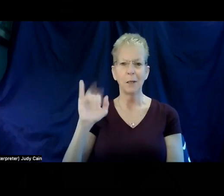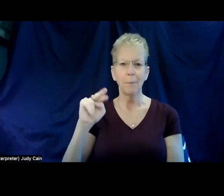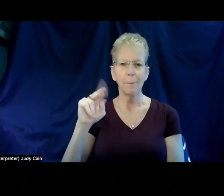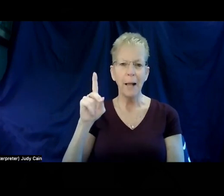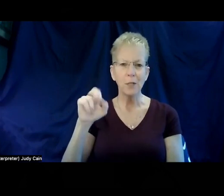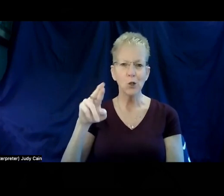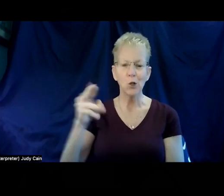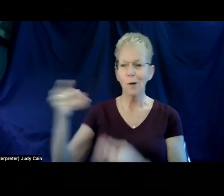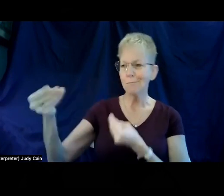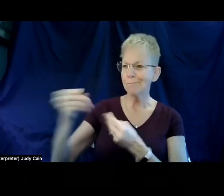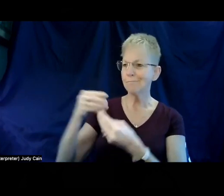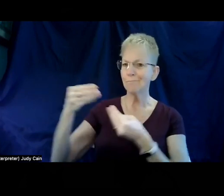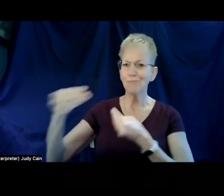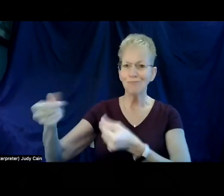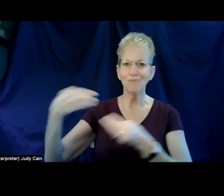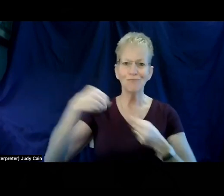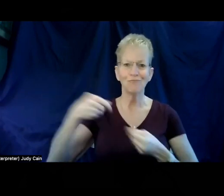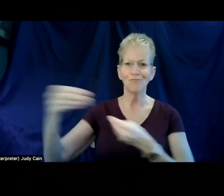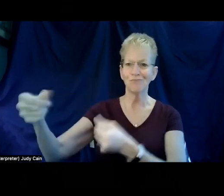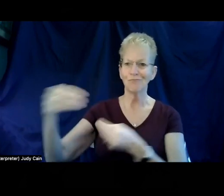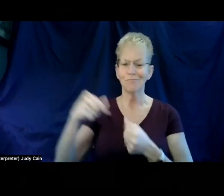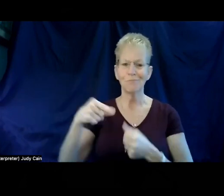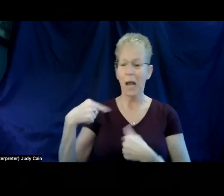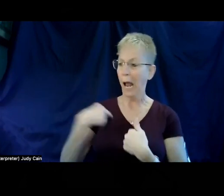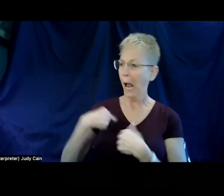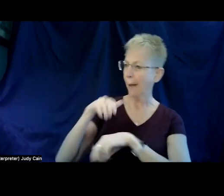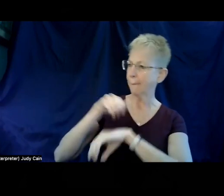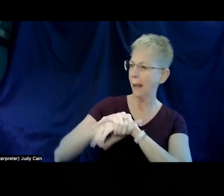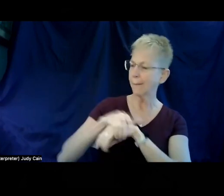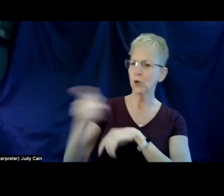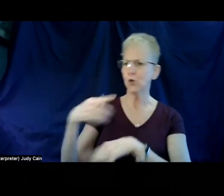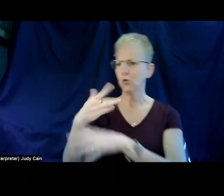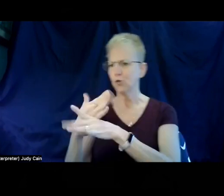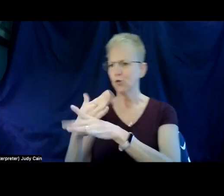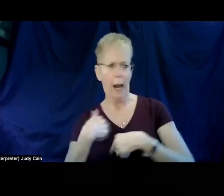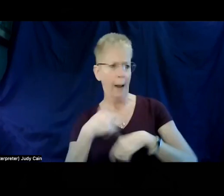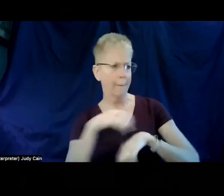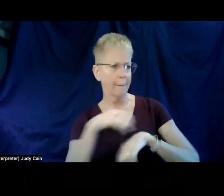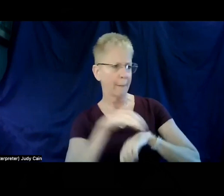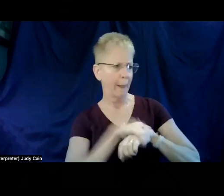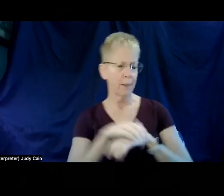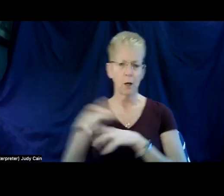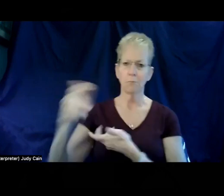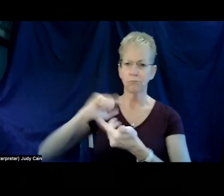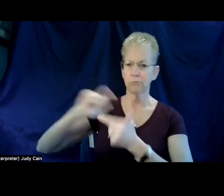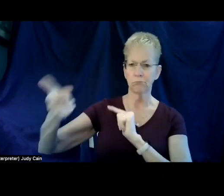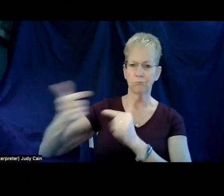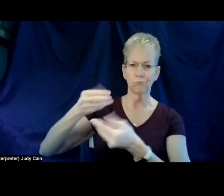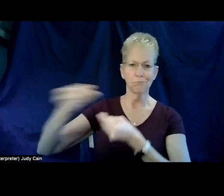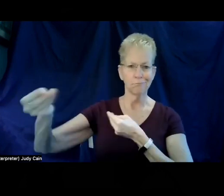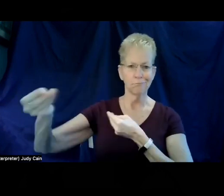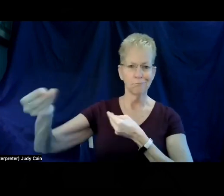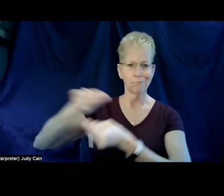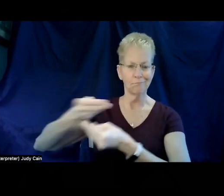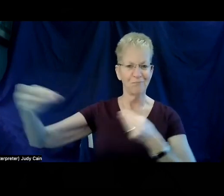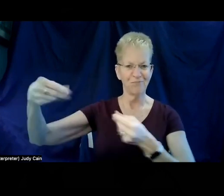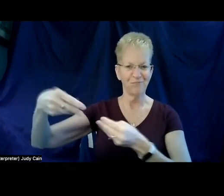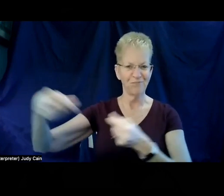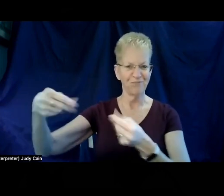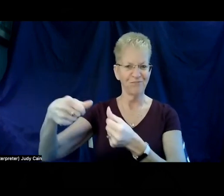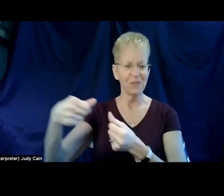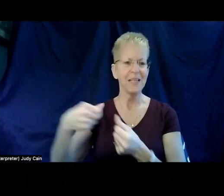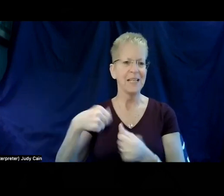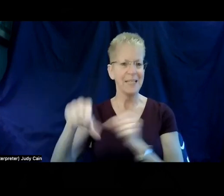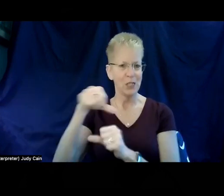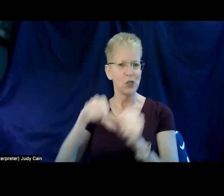false, that's the Englander. No, I'm the German, you're the Englander. So it was a pretty interesting group